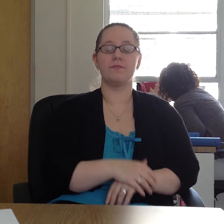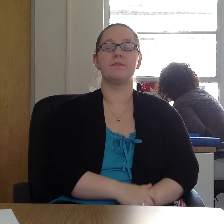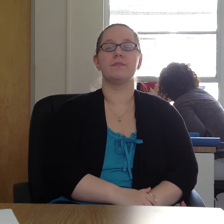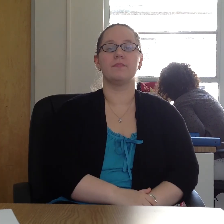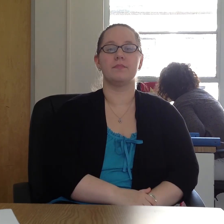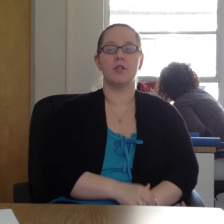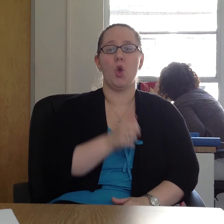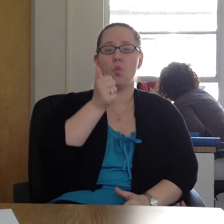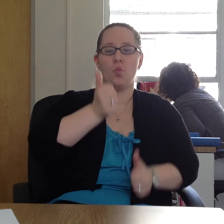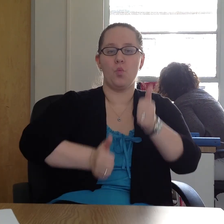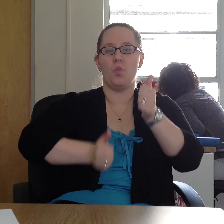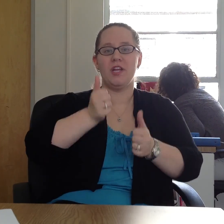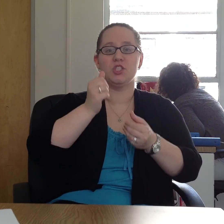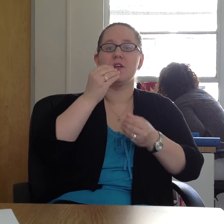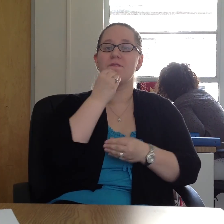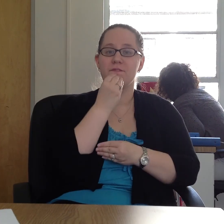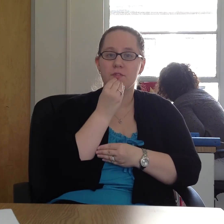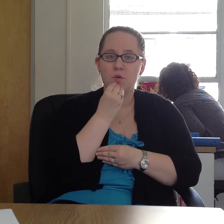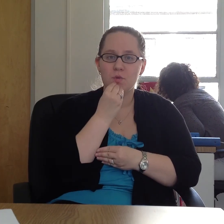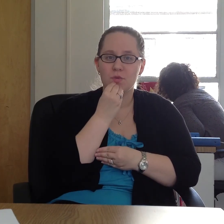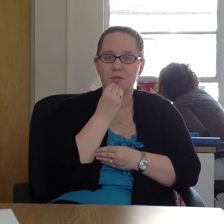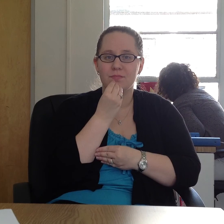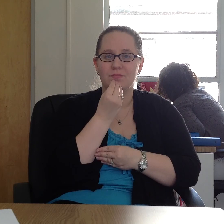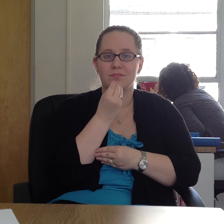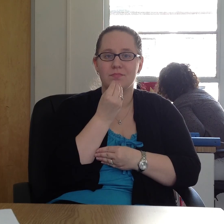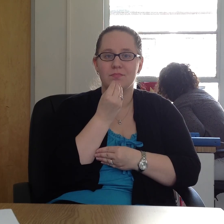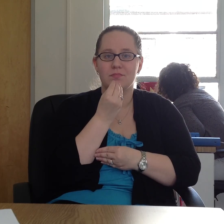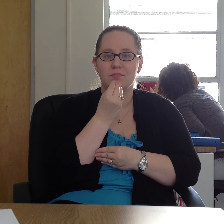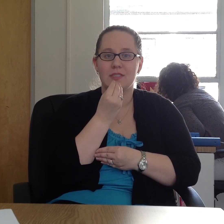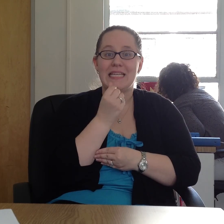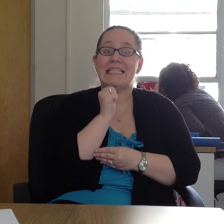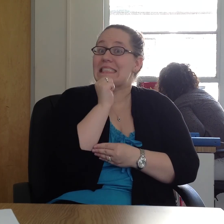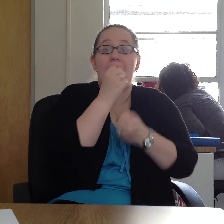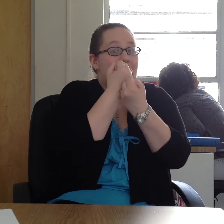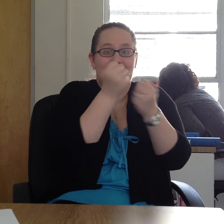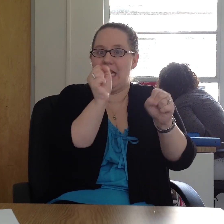Which of the following food is the least shelf stable?